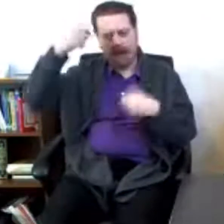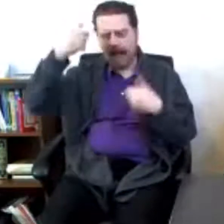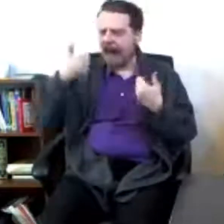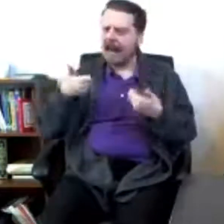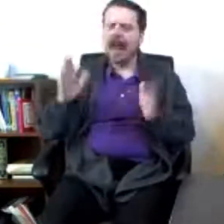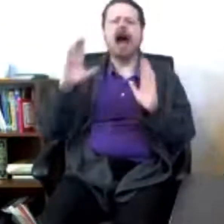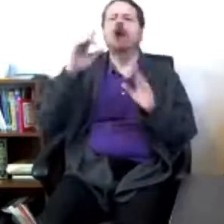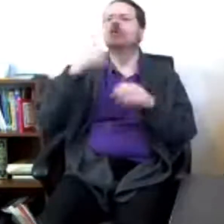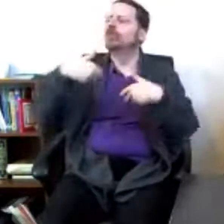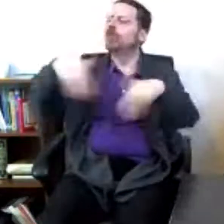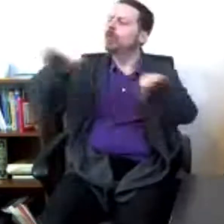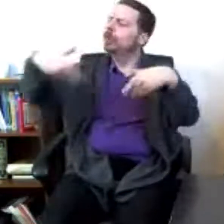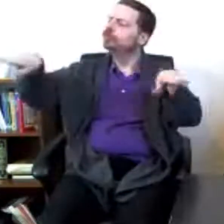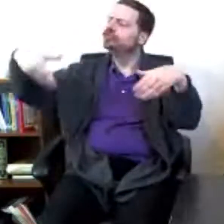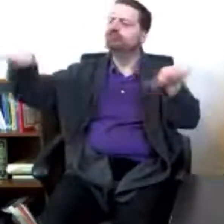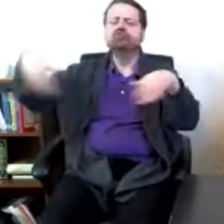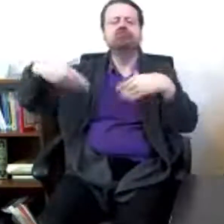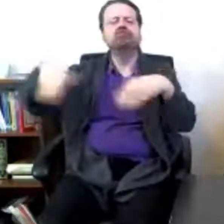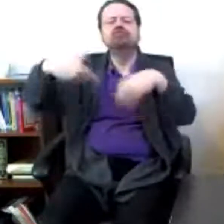He would let you go where you want.